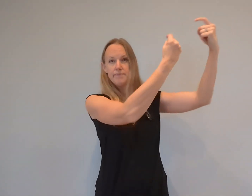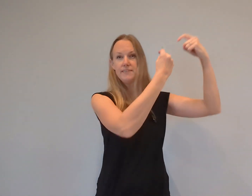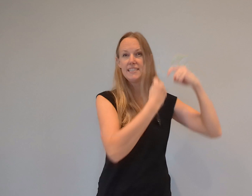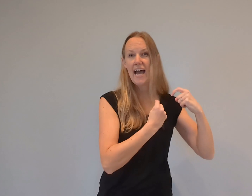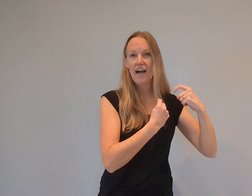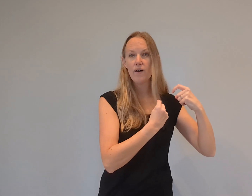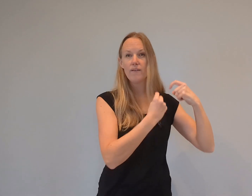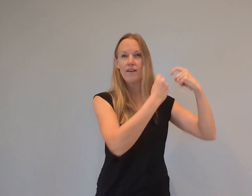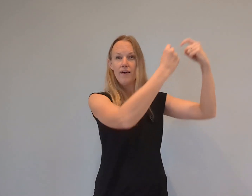Come down,